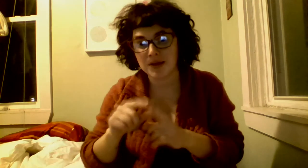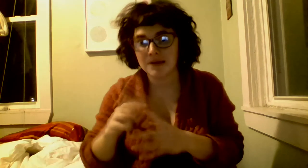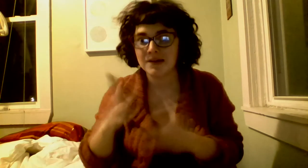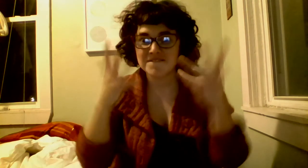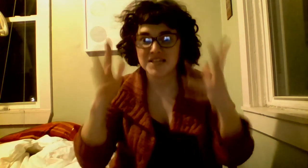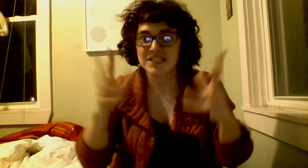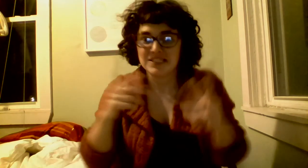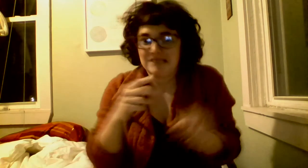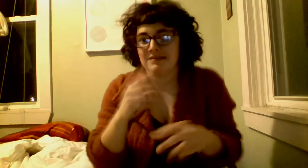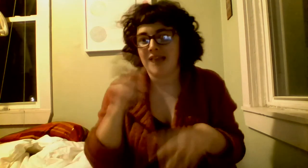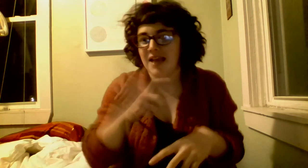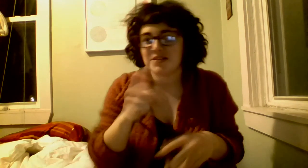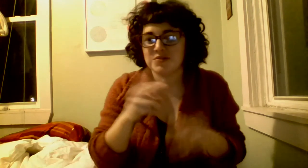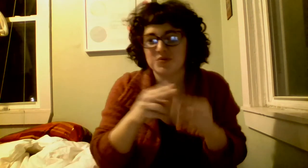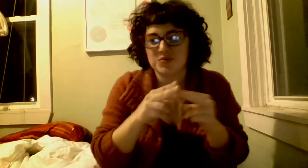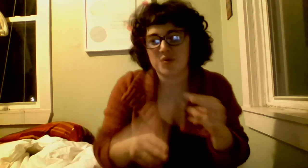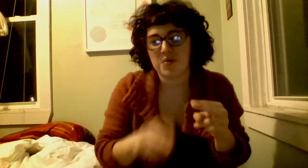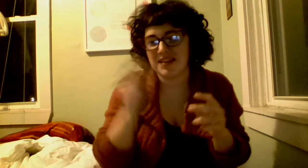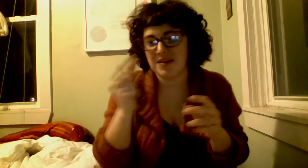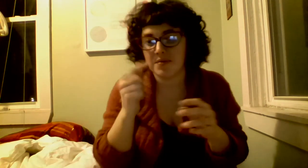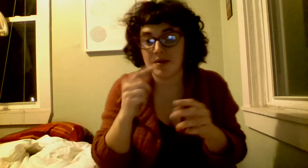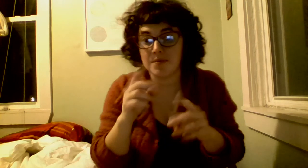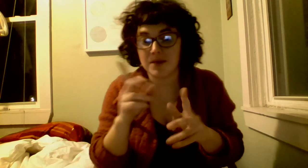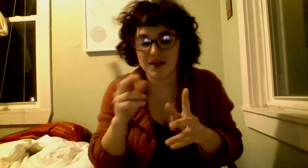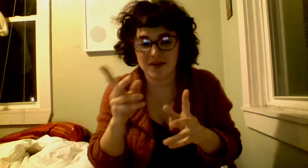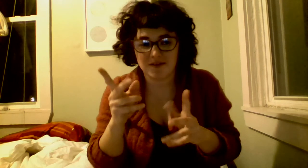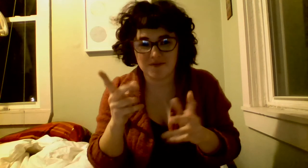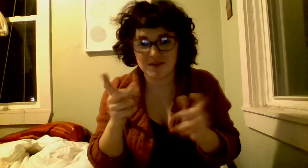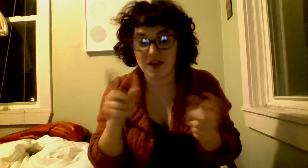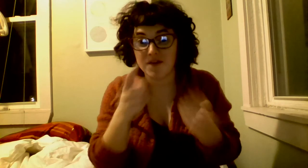but it worked. So there's a classic, sort